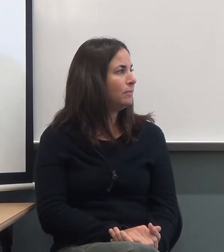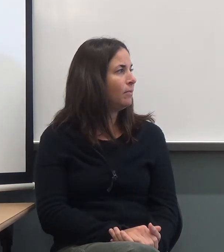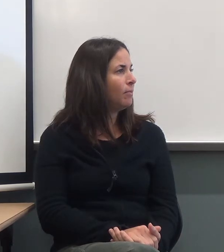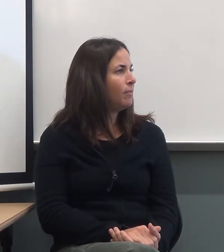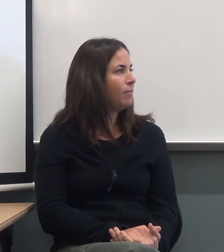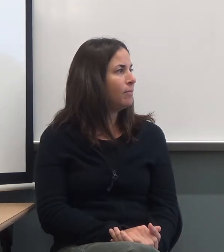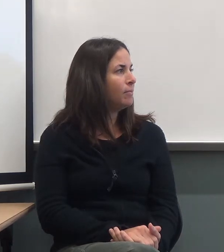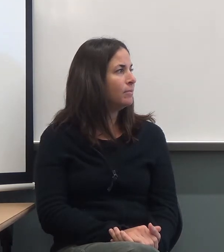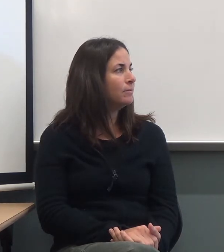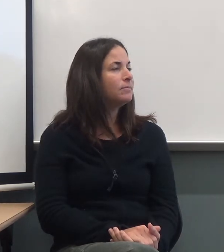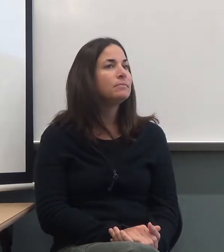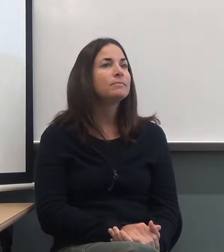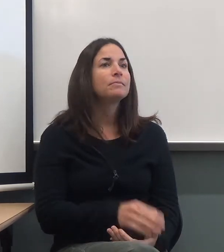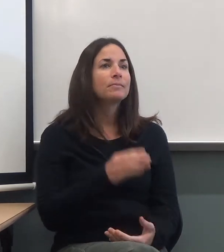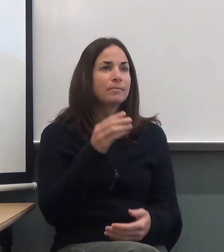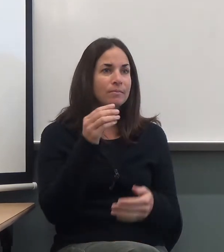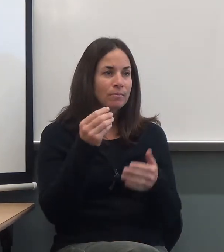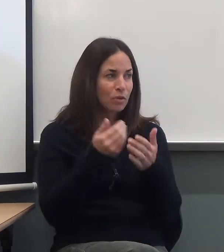A couple new pieces for our paragraph.